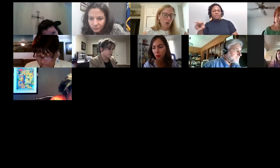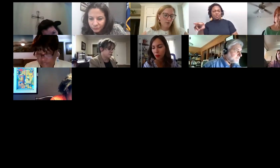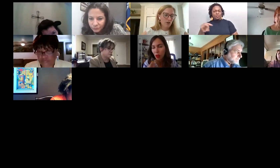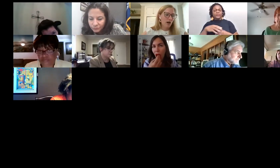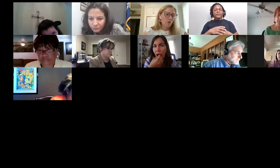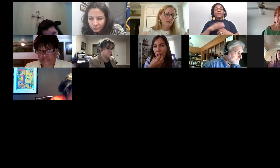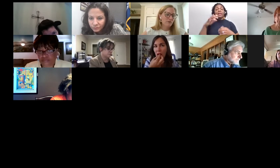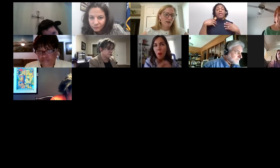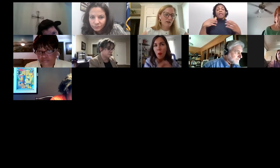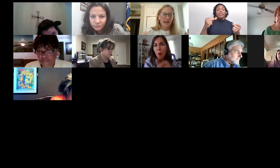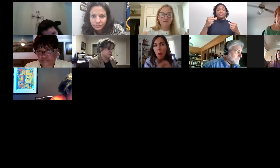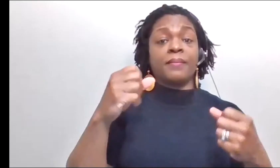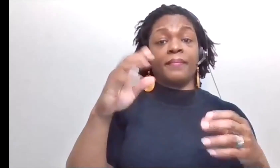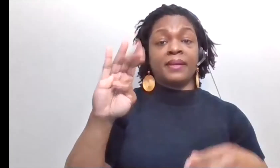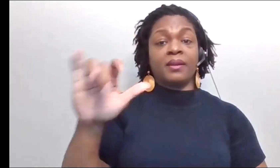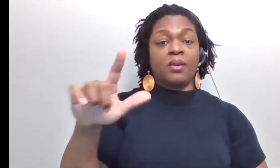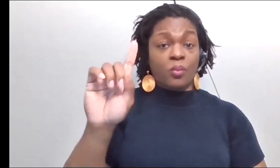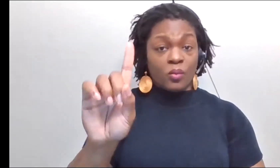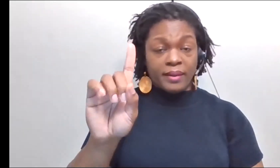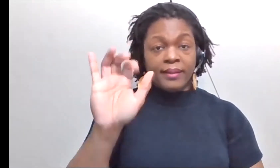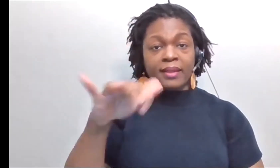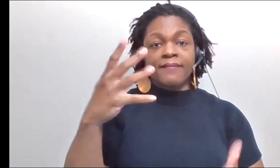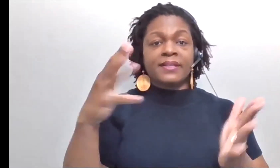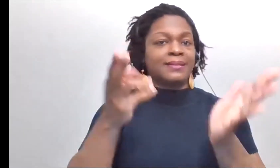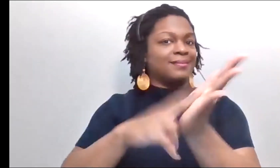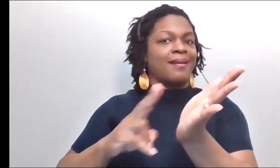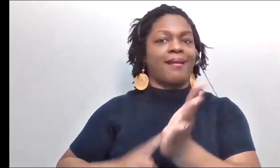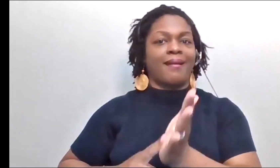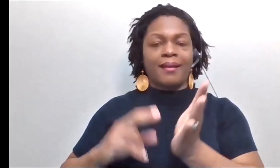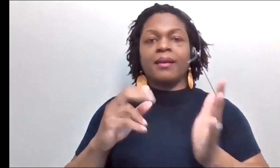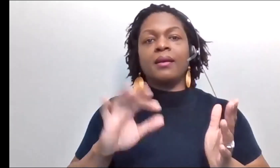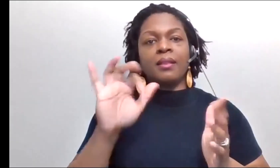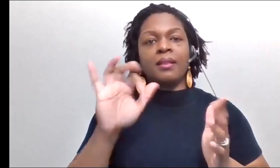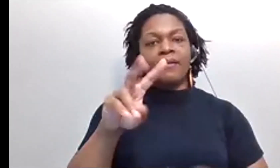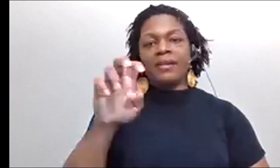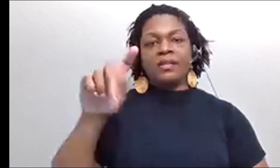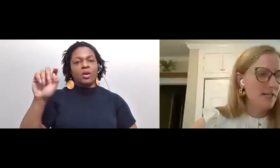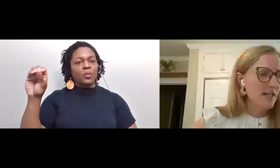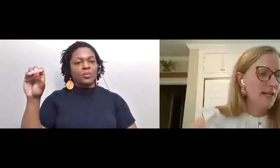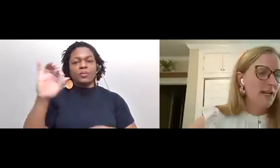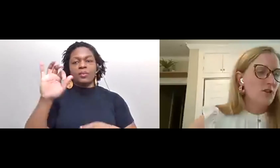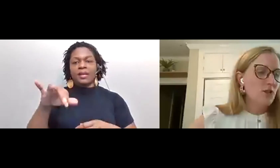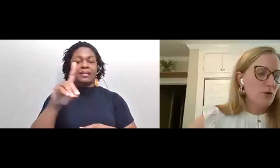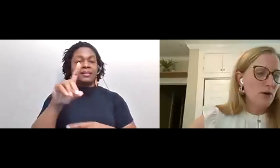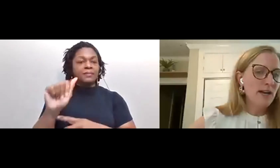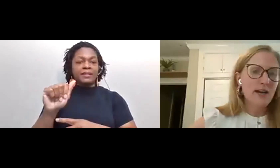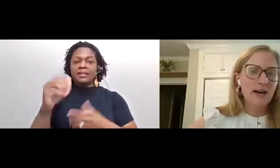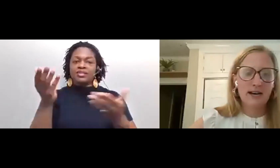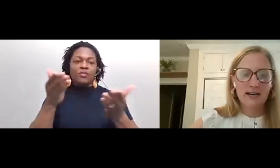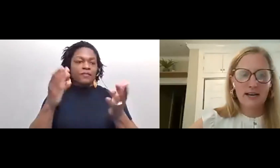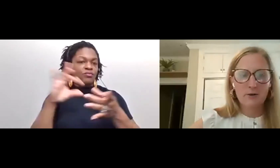House Bill 1 with a couple of line item vetoes, none of them disability service related.